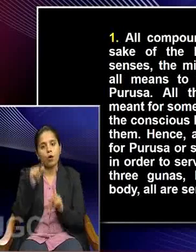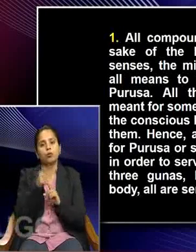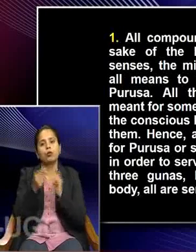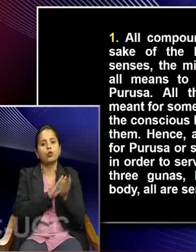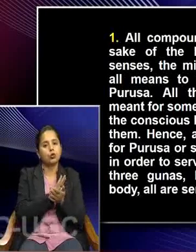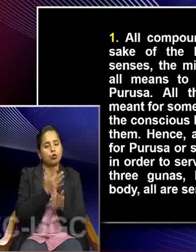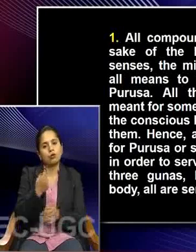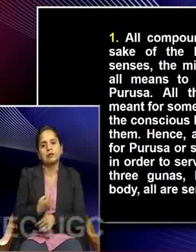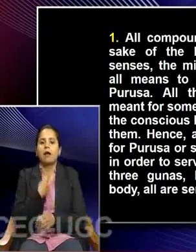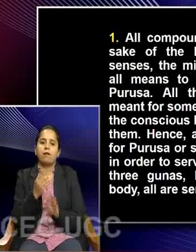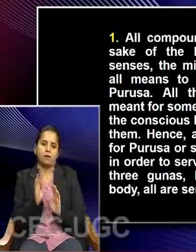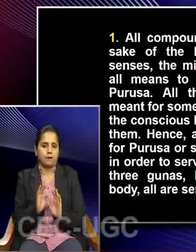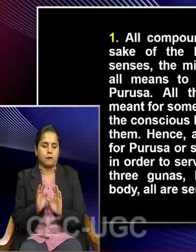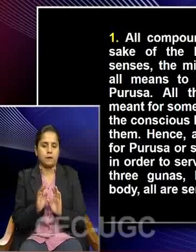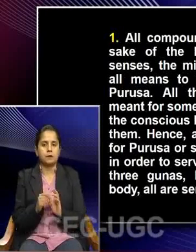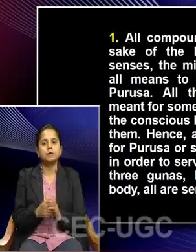the self.